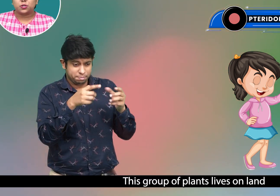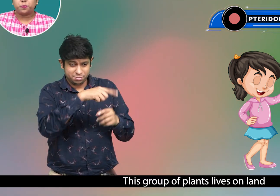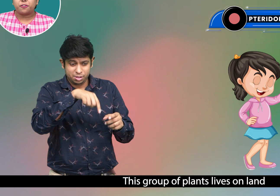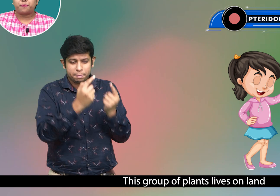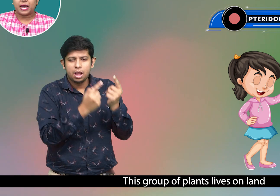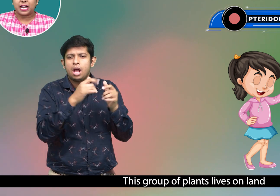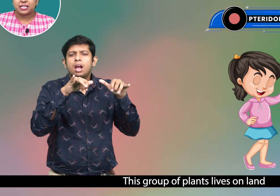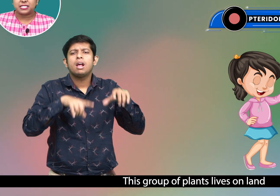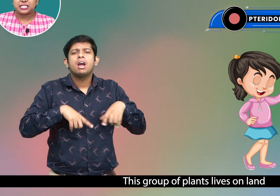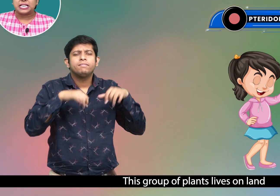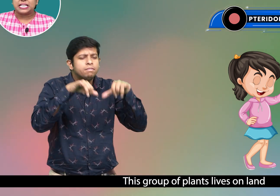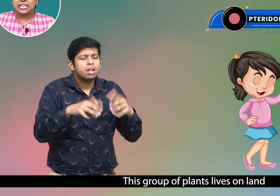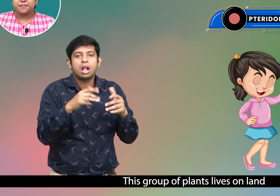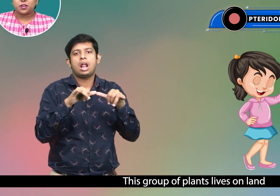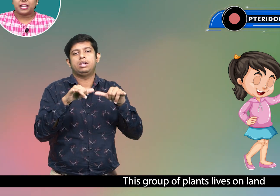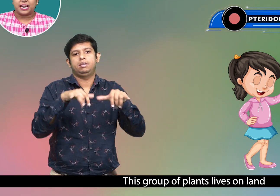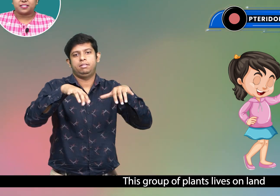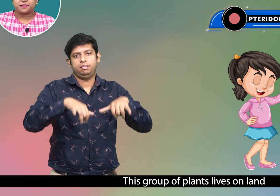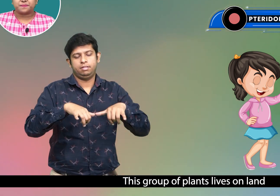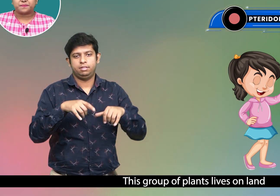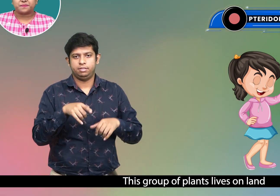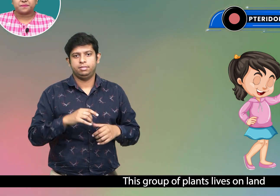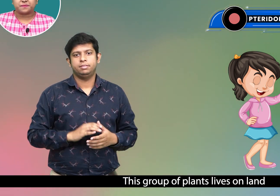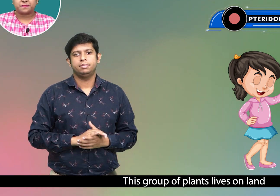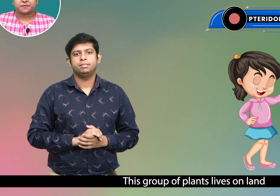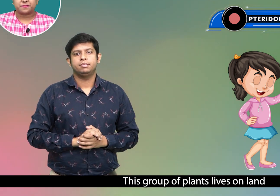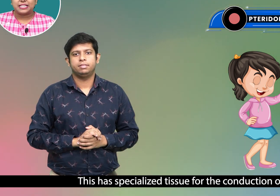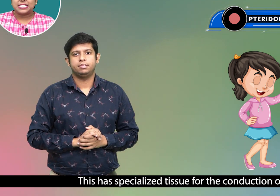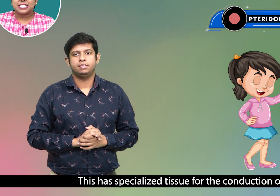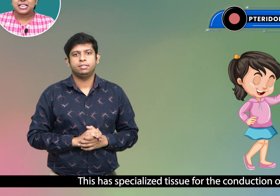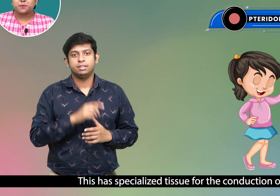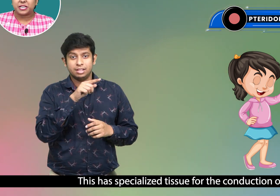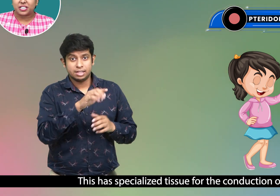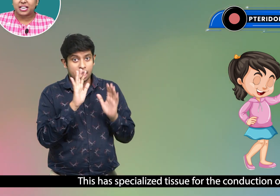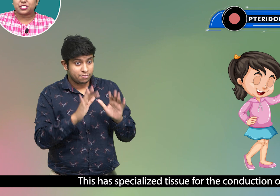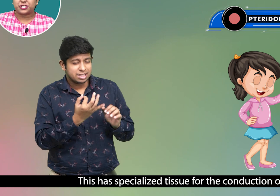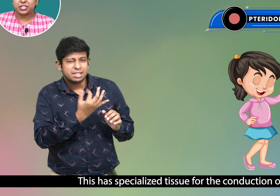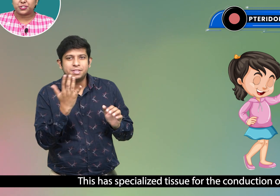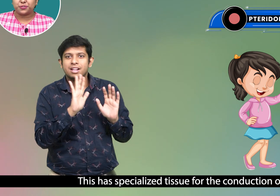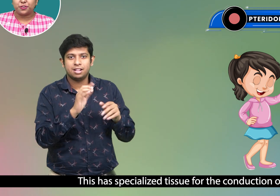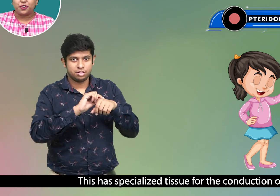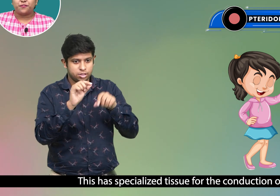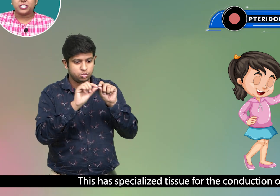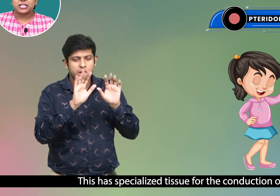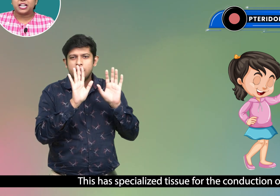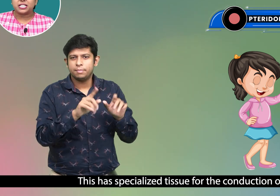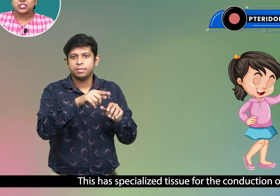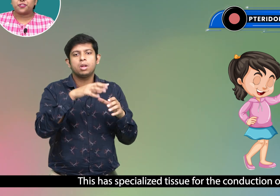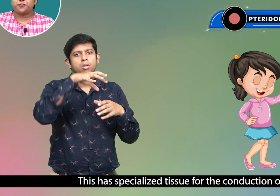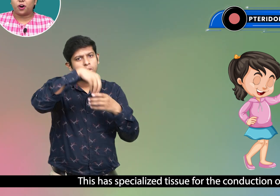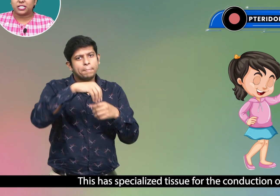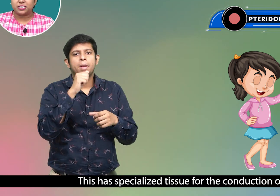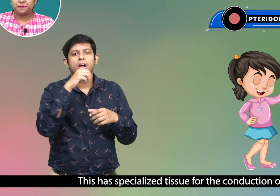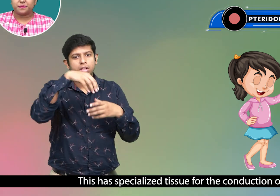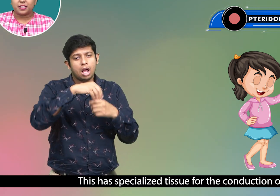This group of plants lives on land. This has specialized tissue for the conduction